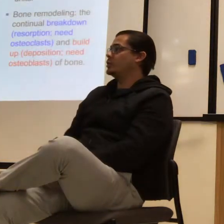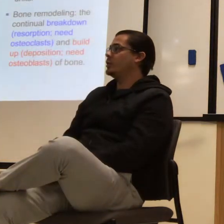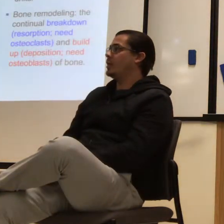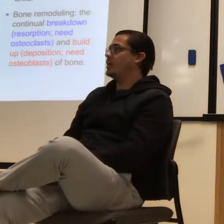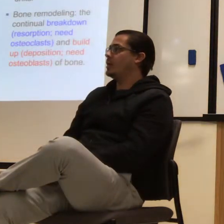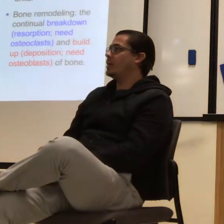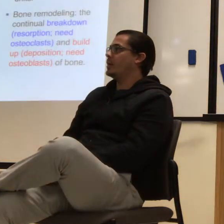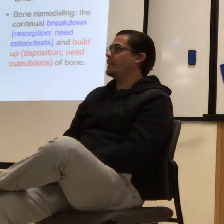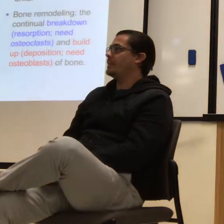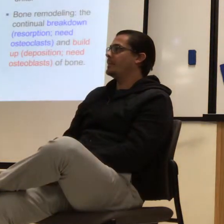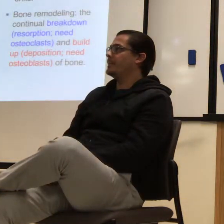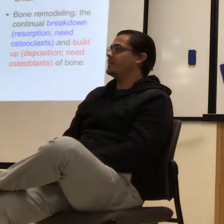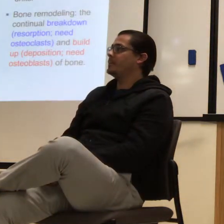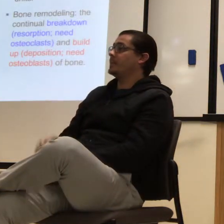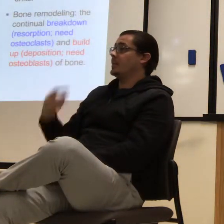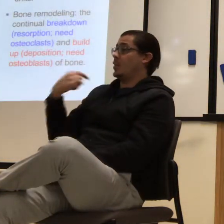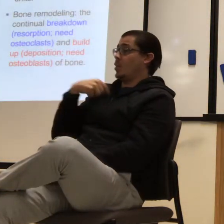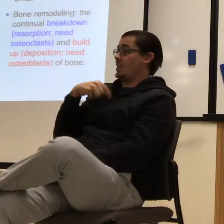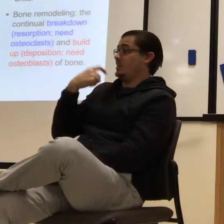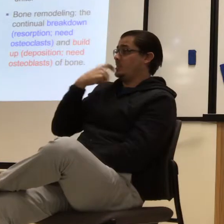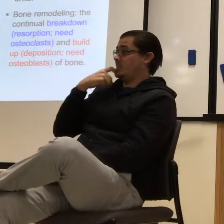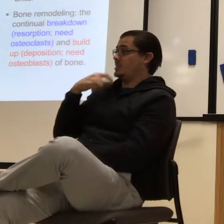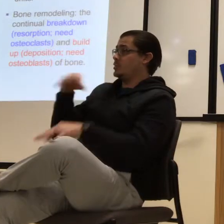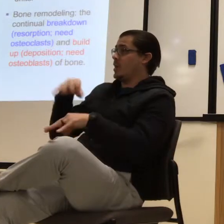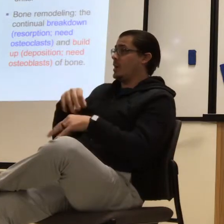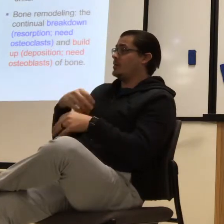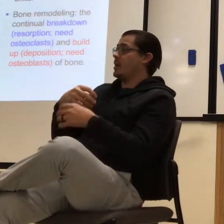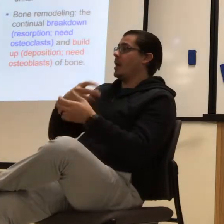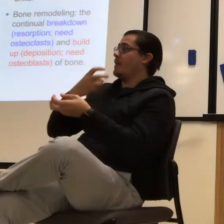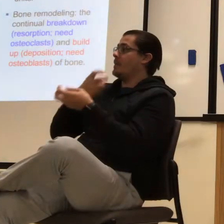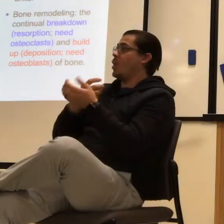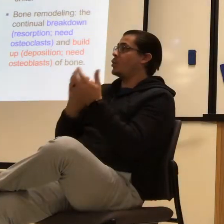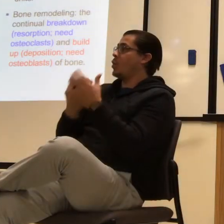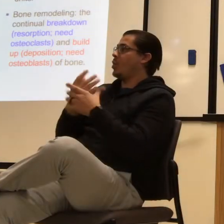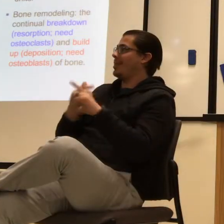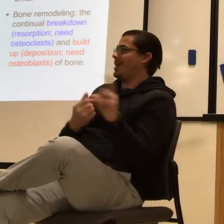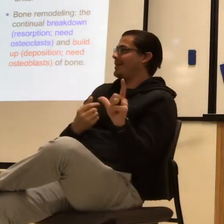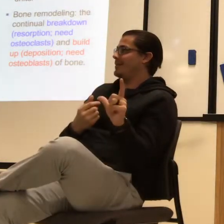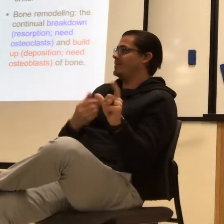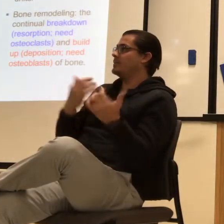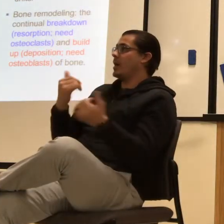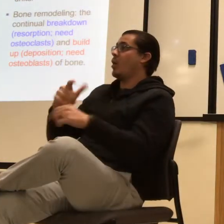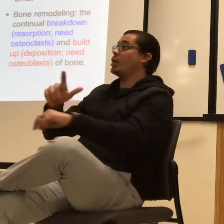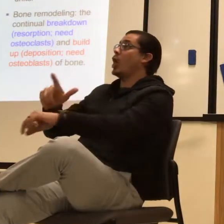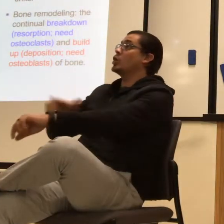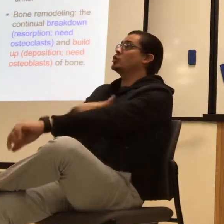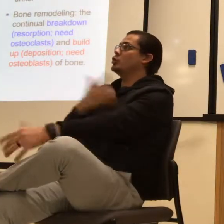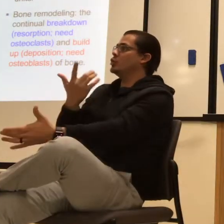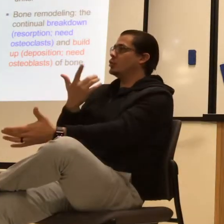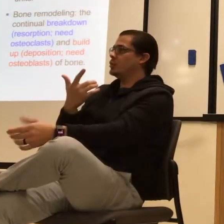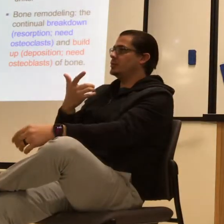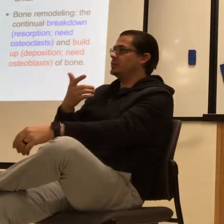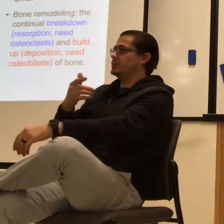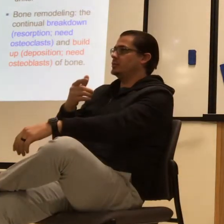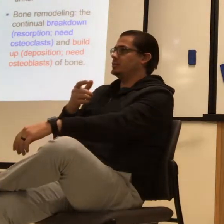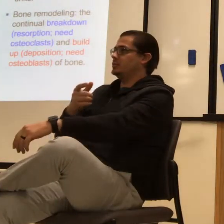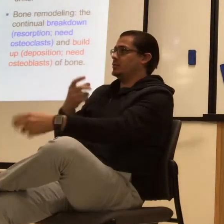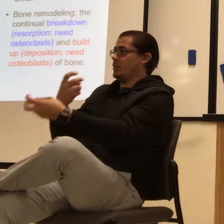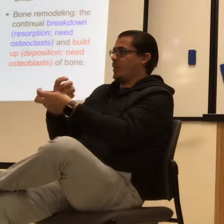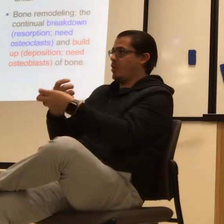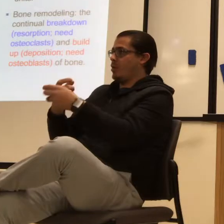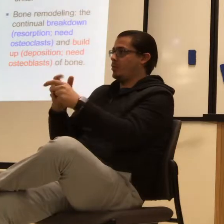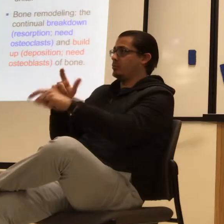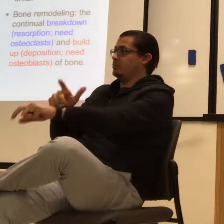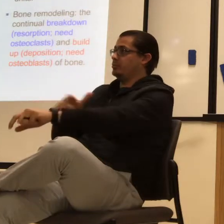So what we just described is bone growth on the left. Longitudinal growth, long bone's getting longer. Okay, you just kind of replace cartilage with bone